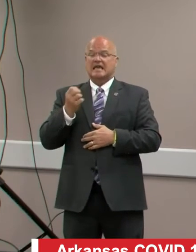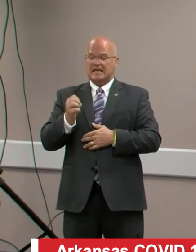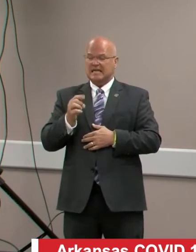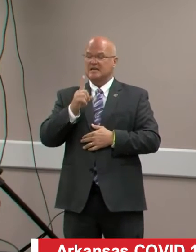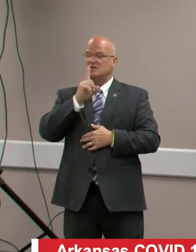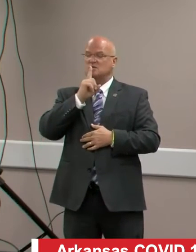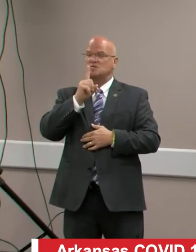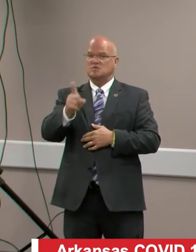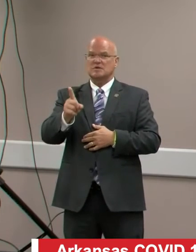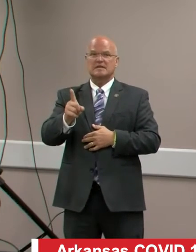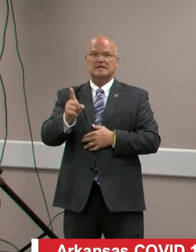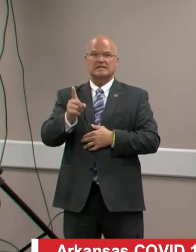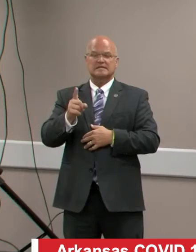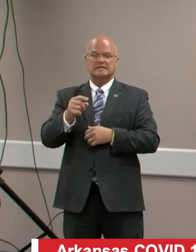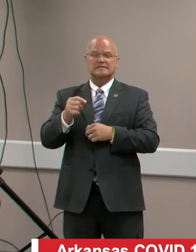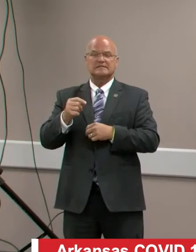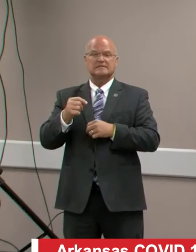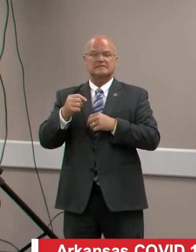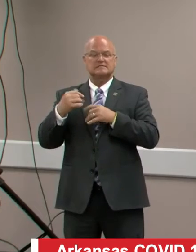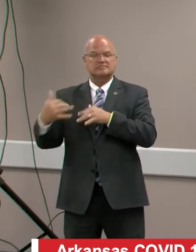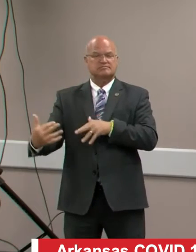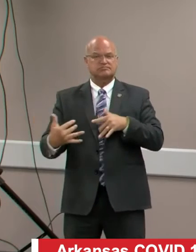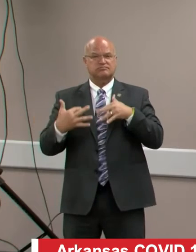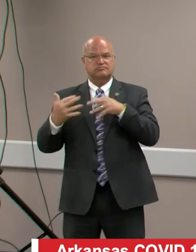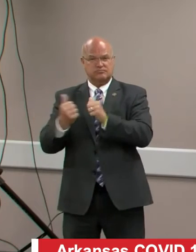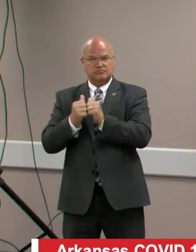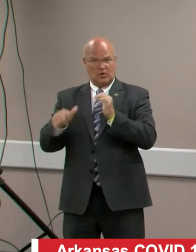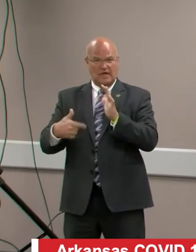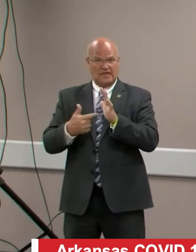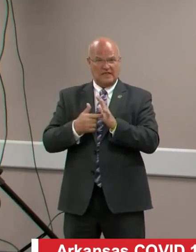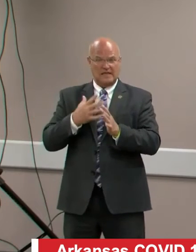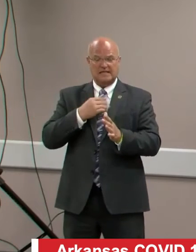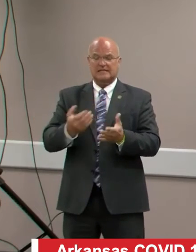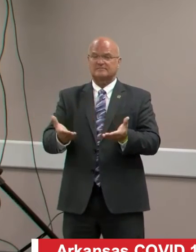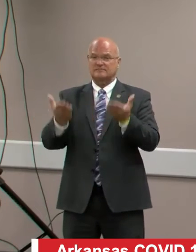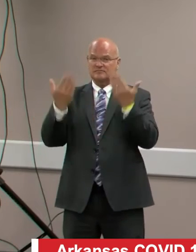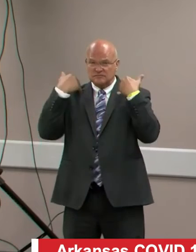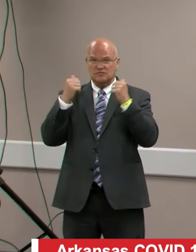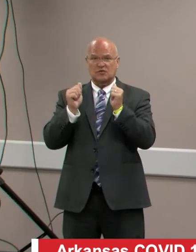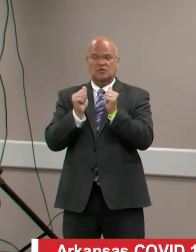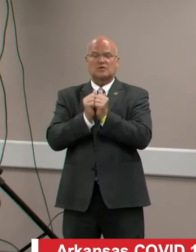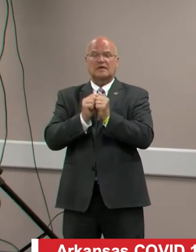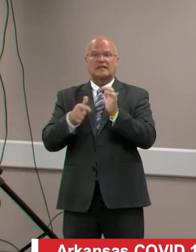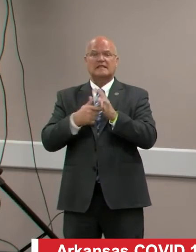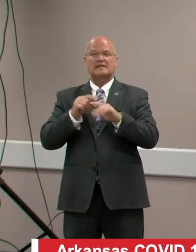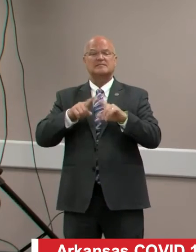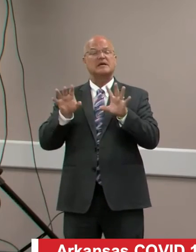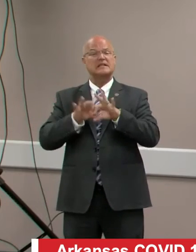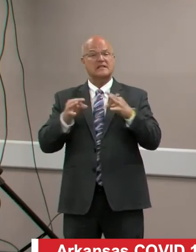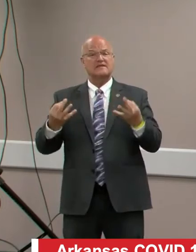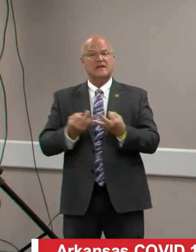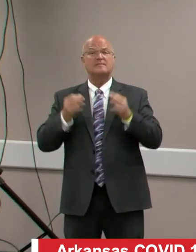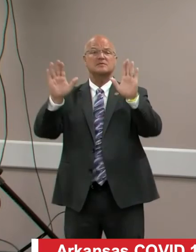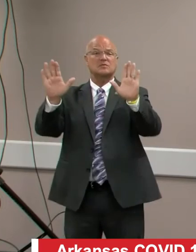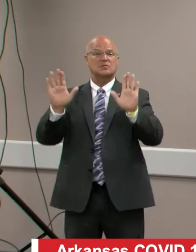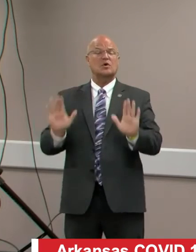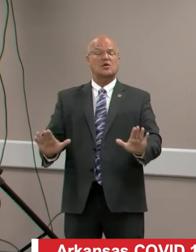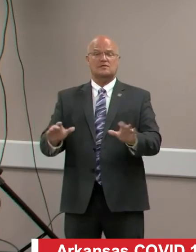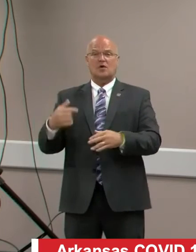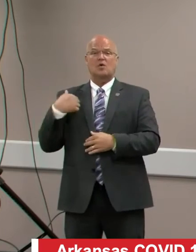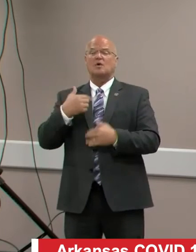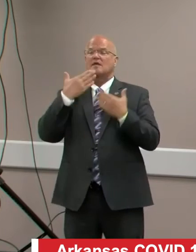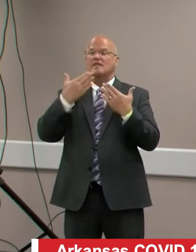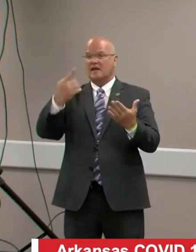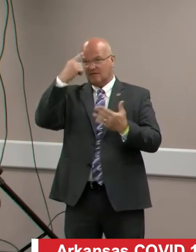a very hard-fought battle and has come, but his His family is wonderful. We